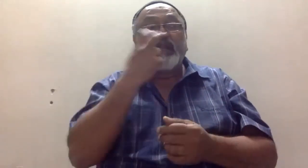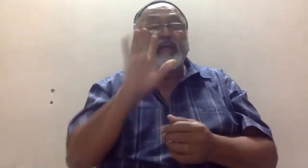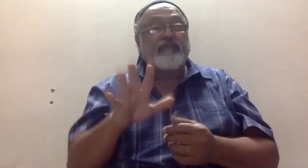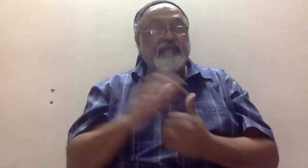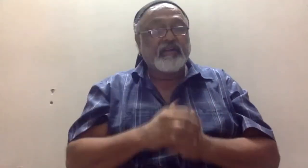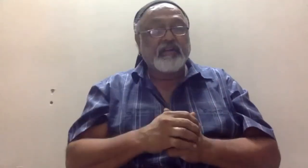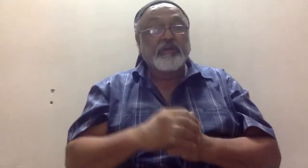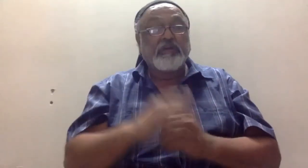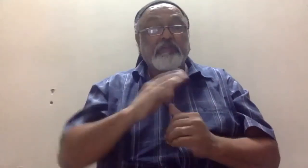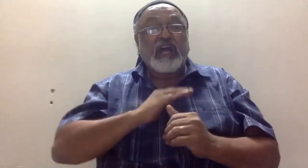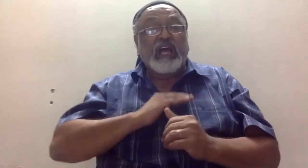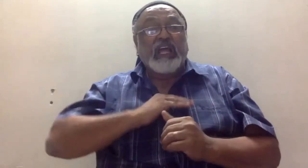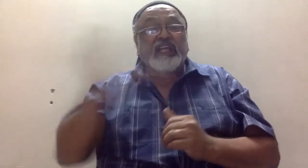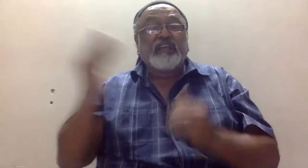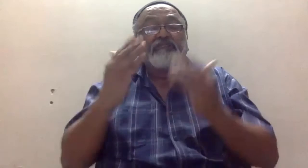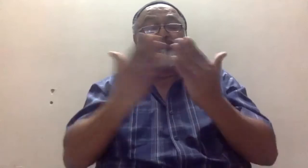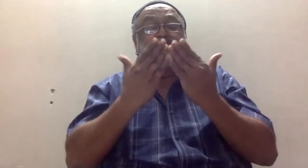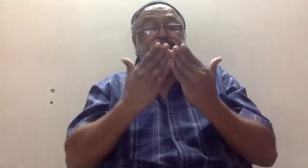mastery and became a very